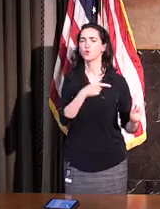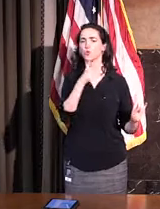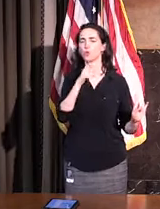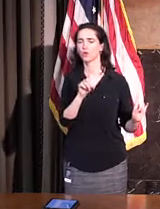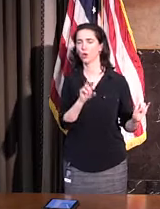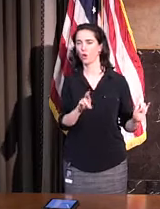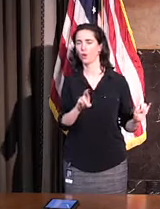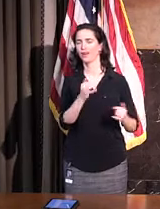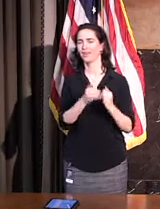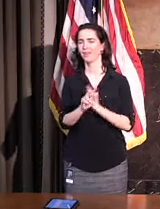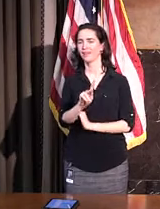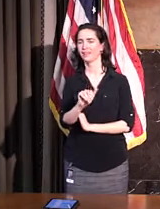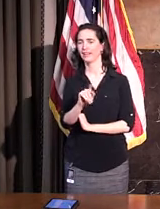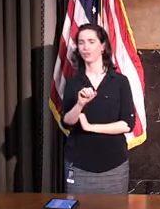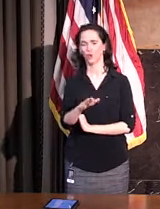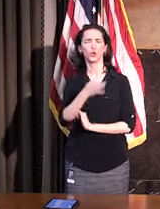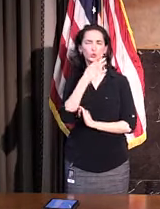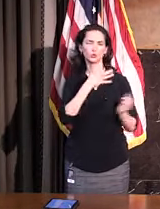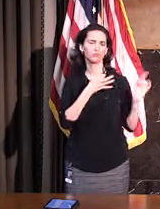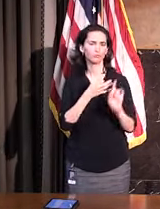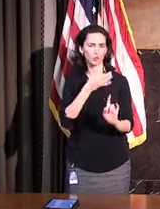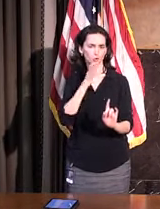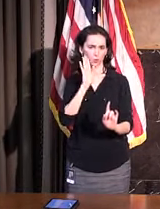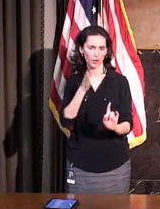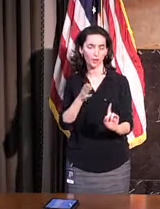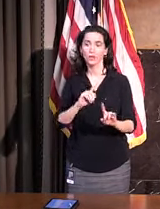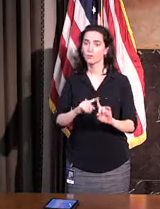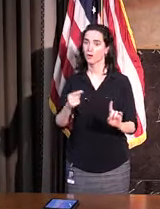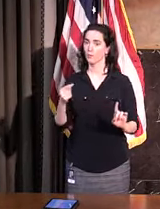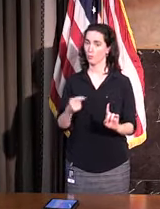just a few moments. Before we get to